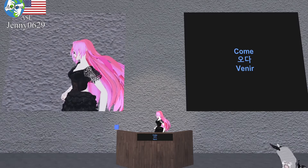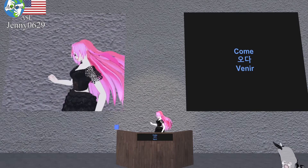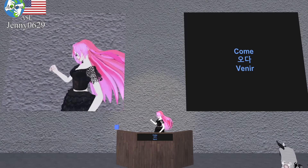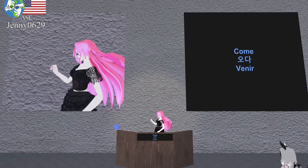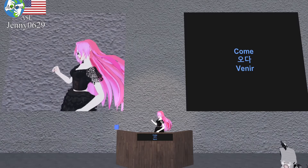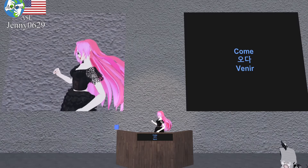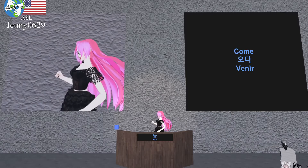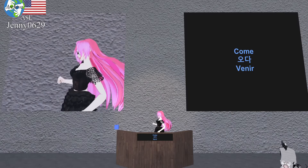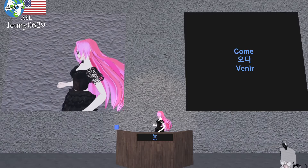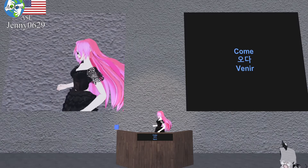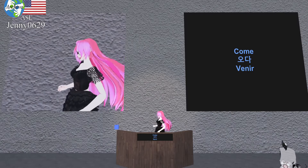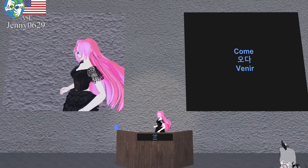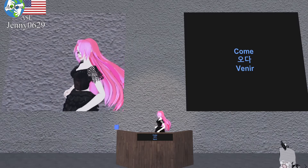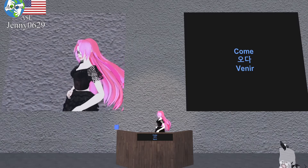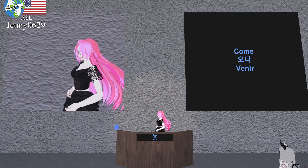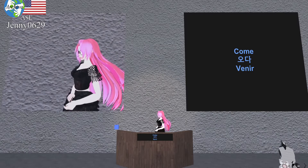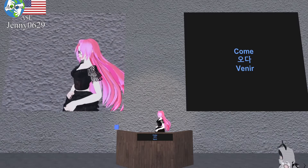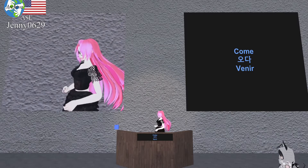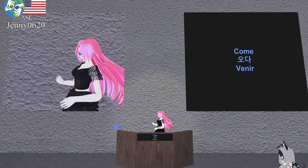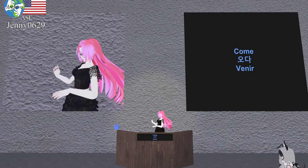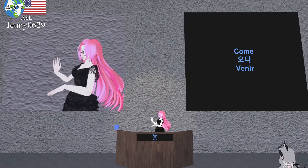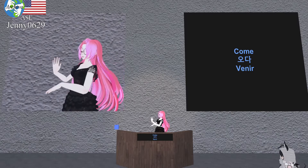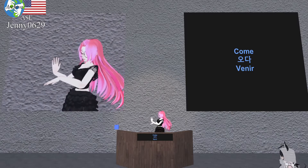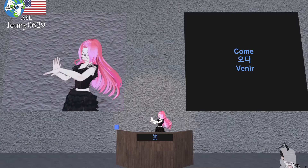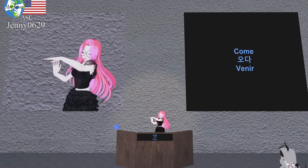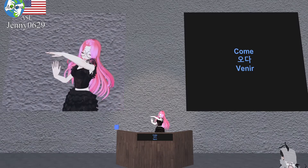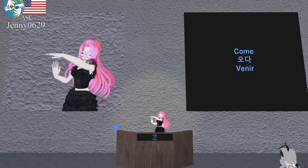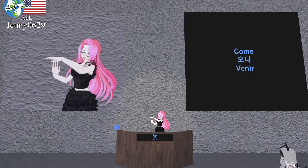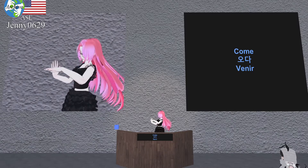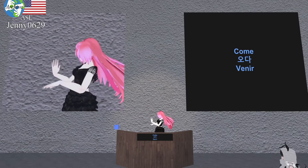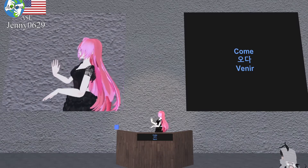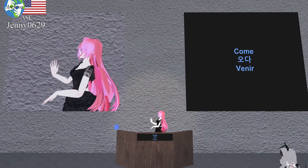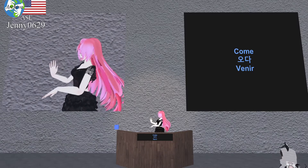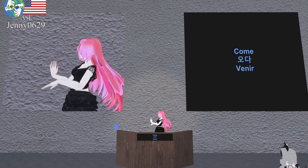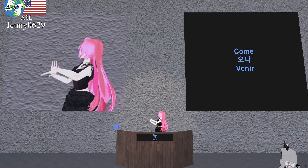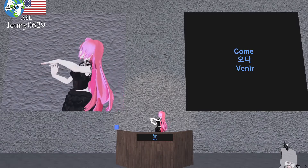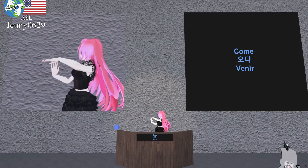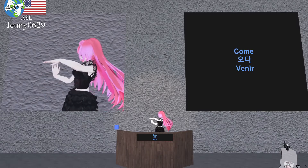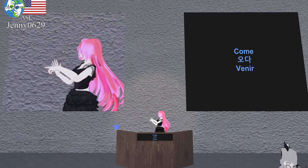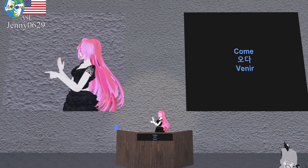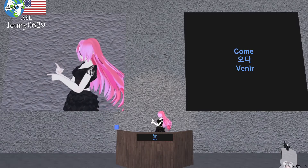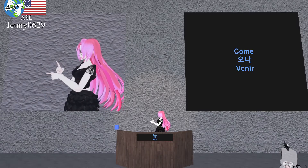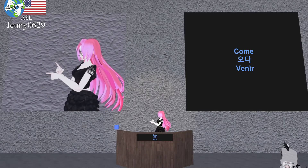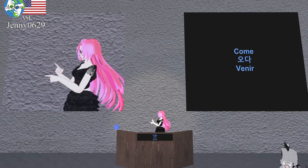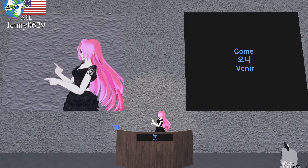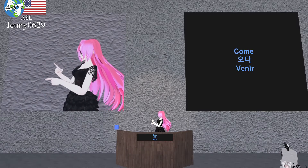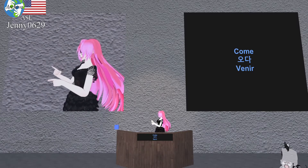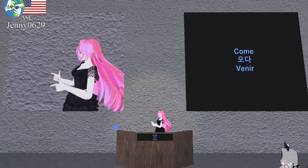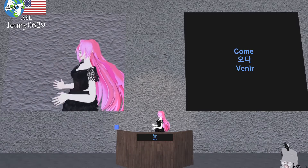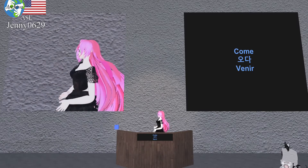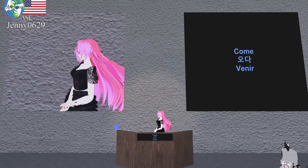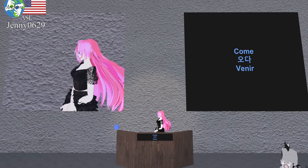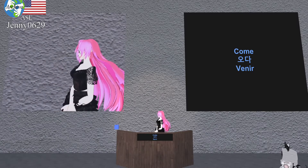your gas in a car, you could show this. Yep. You're filling it. Yeah. Right.